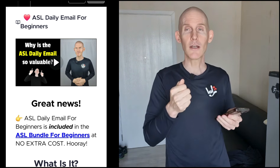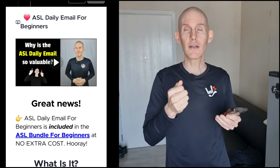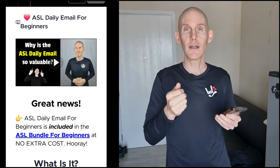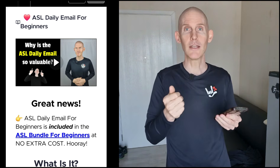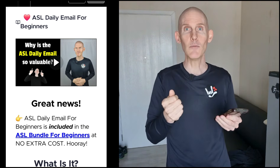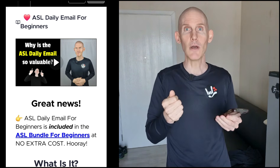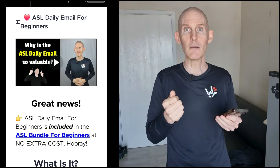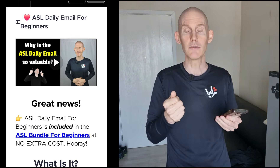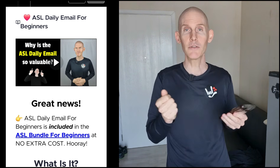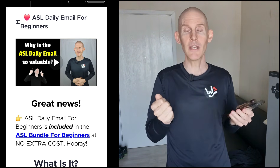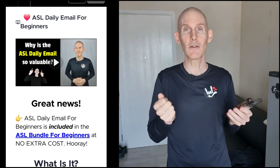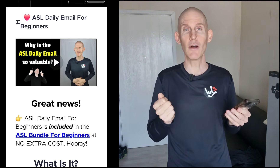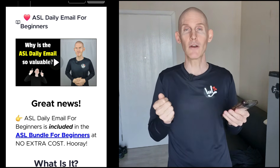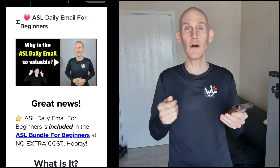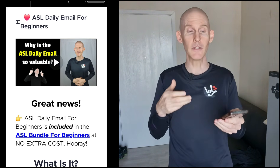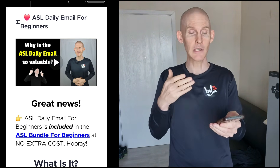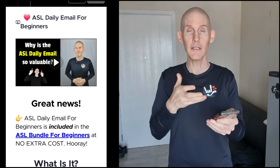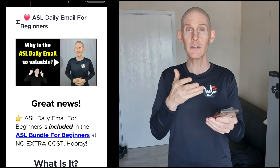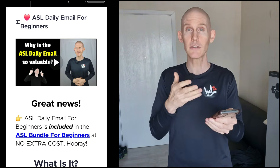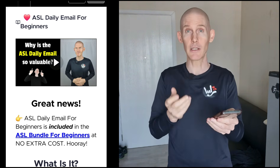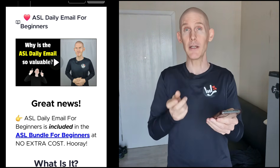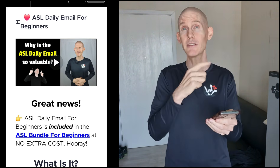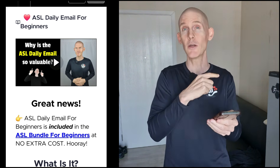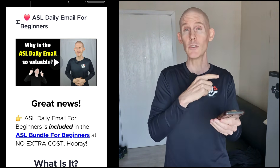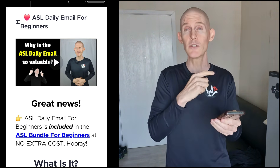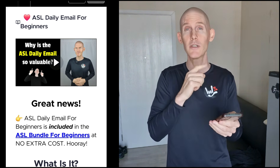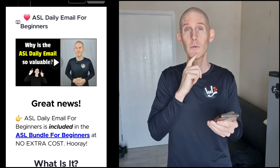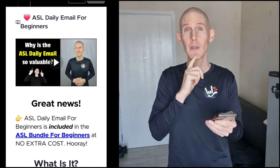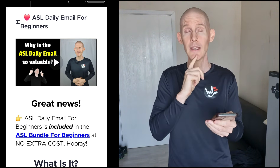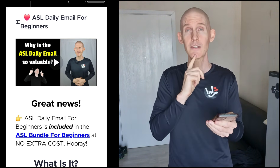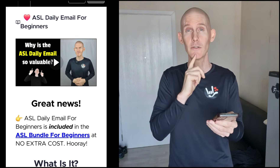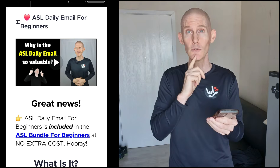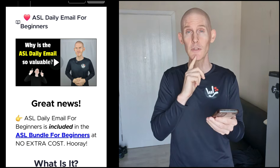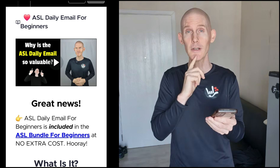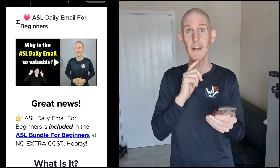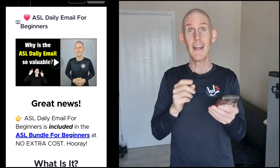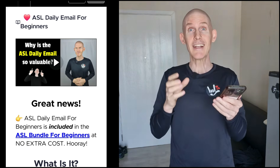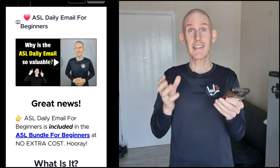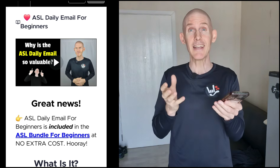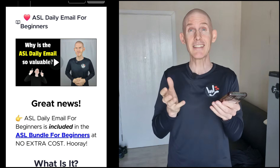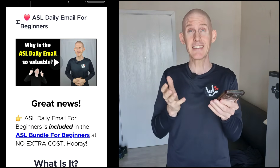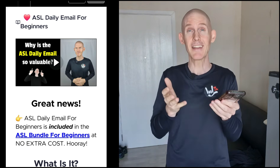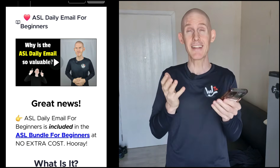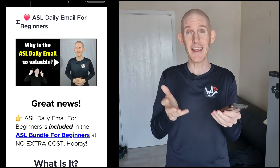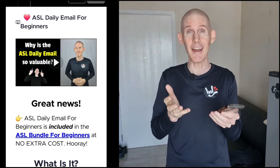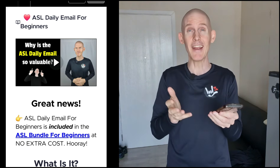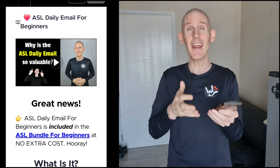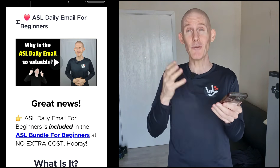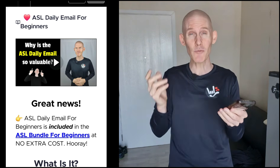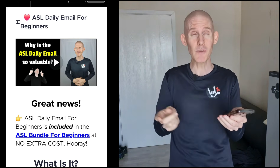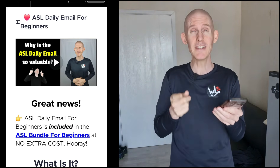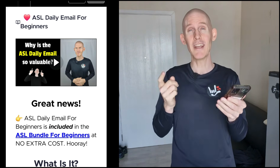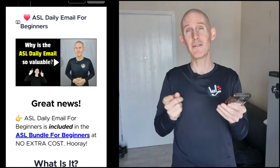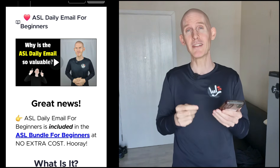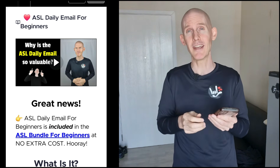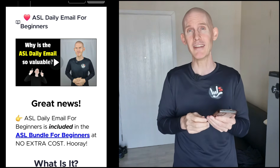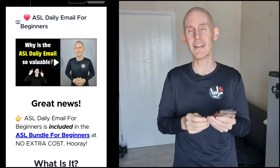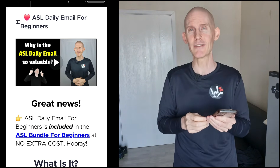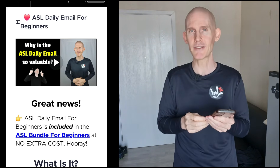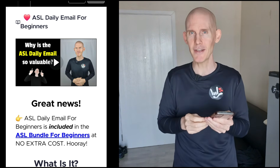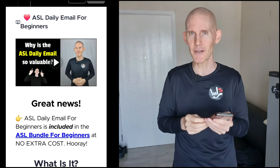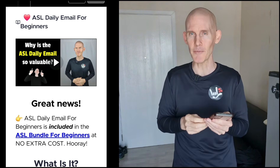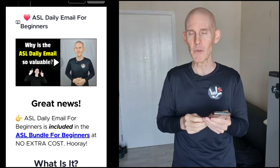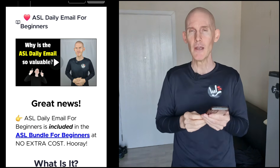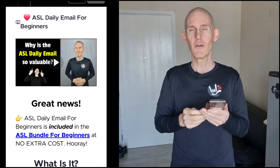and check an email? Doesn't take long at all. And these lessons, like the lesson that we just did with the ASL newsletter, it's lessons like that every day of the